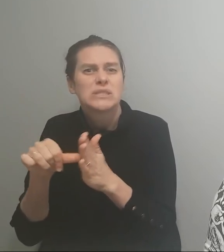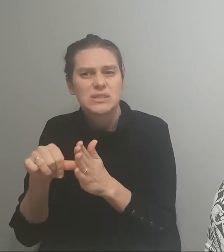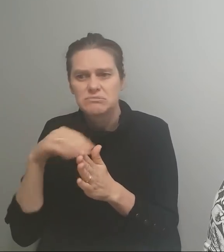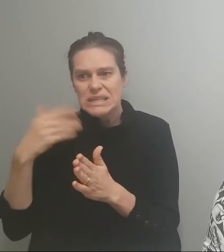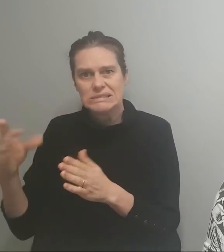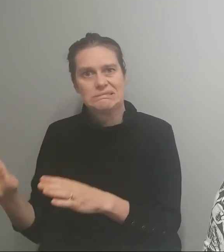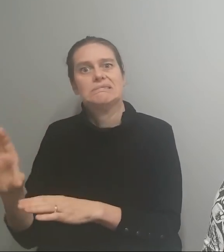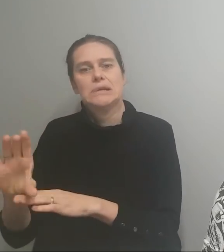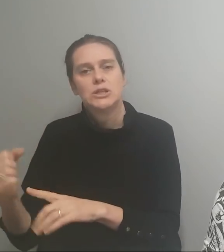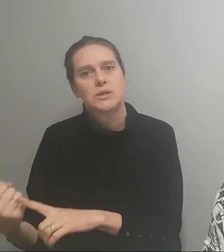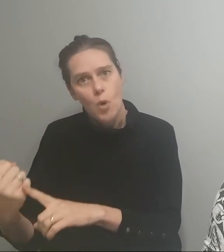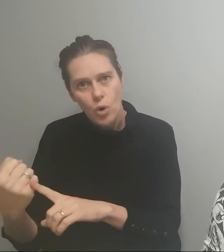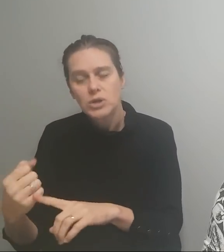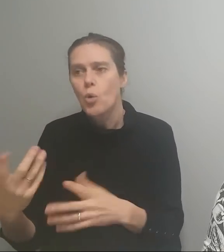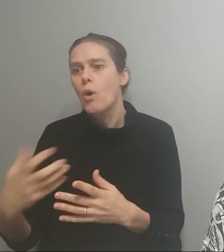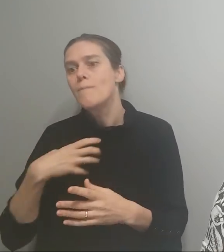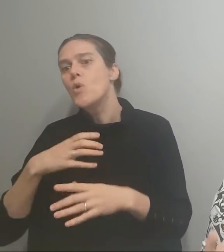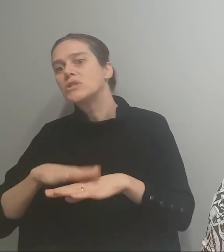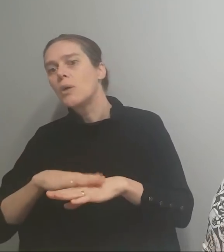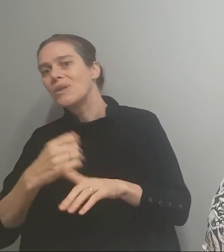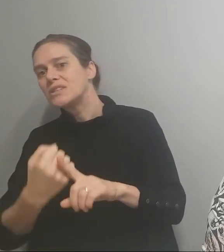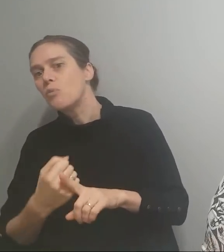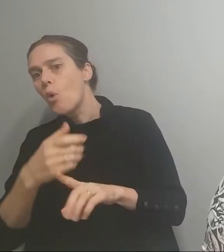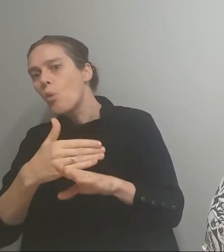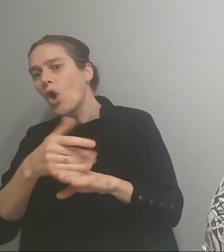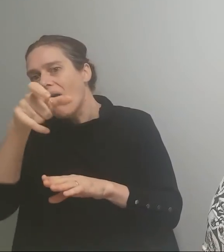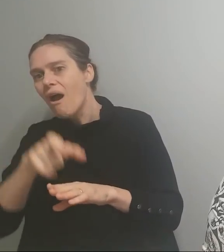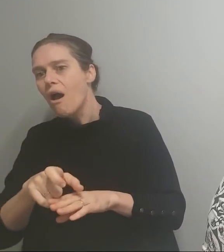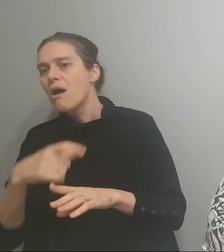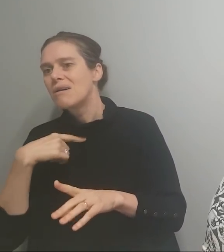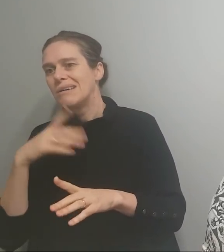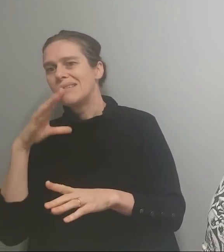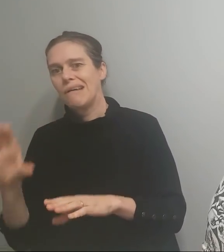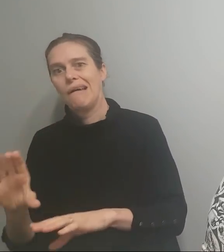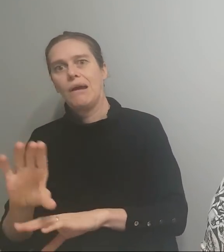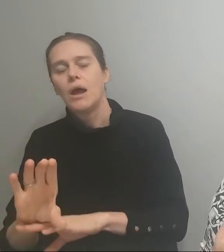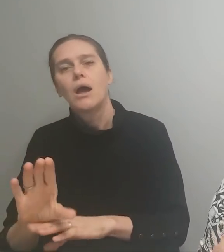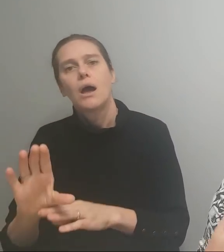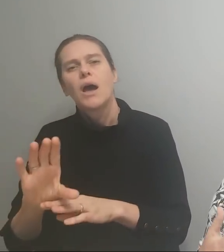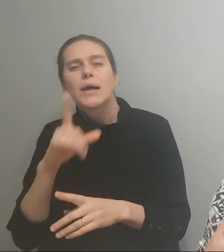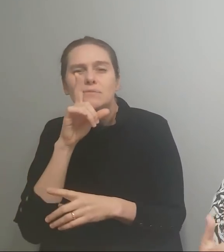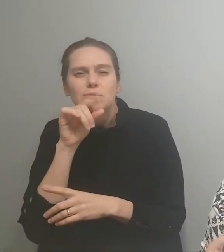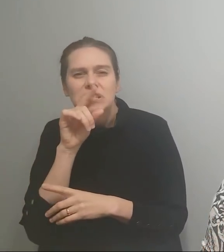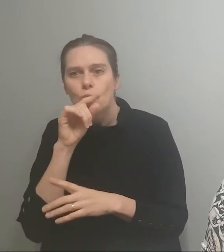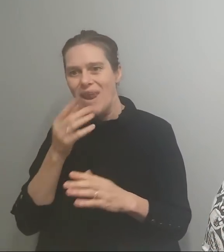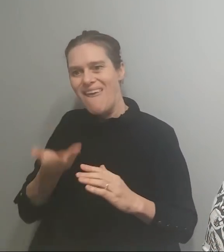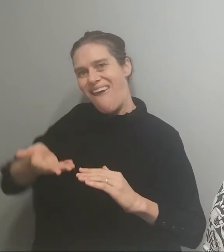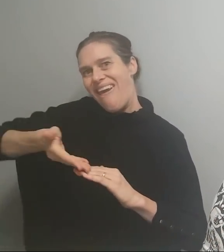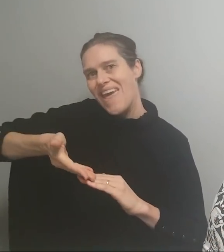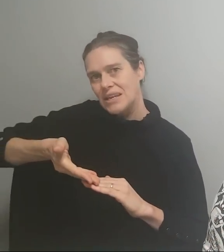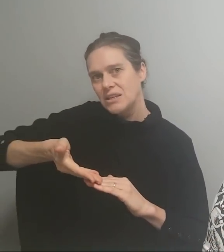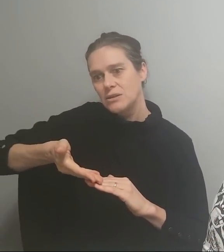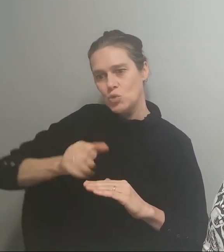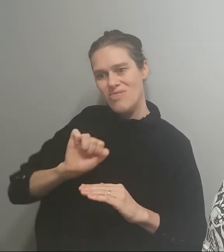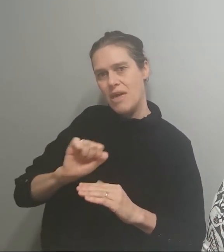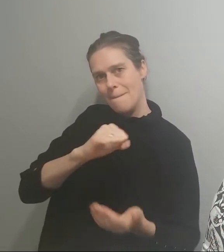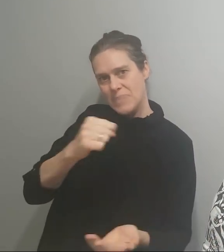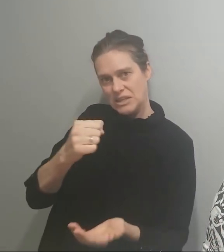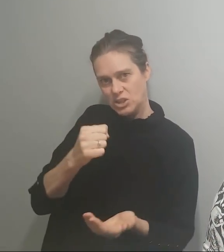worker, that there would be the potential to put that into their current budget and to be able to use the same support